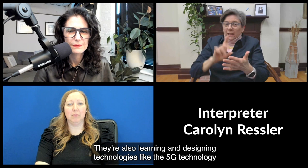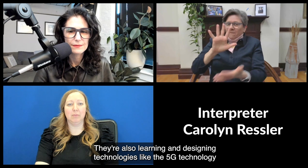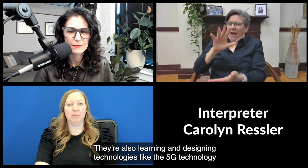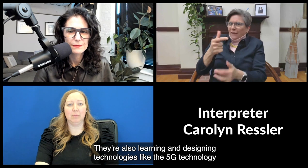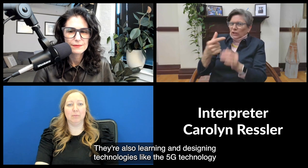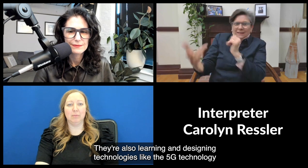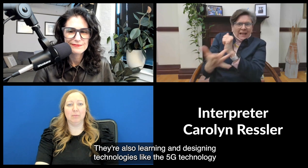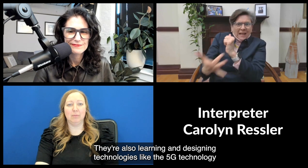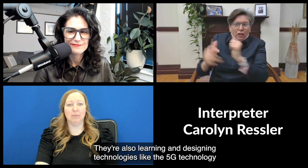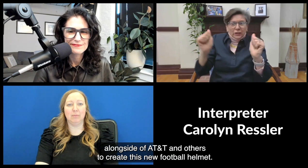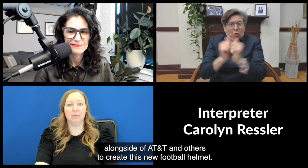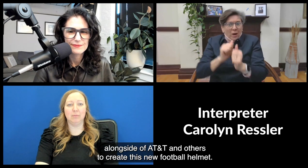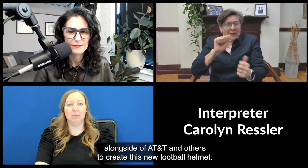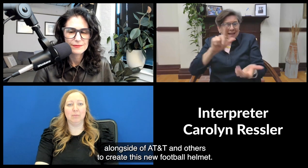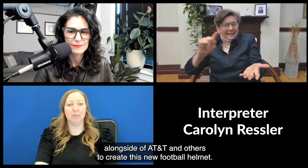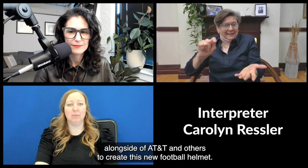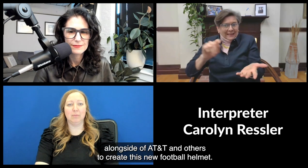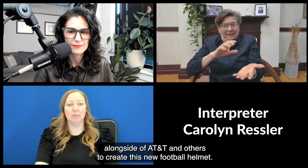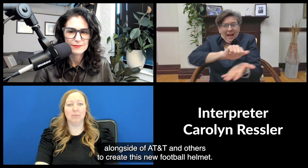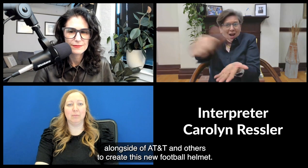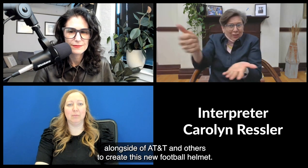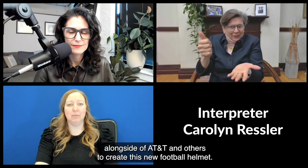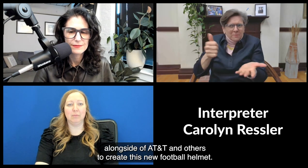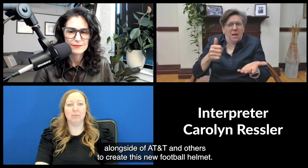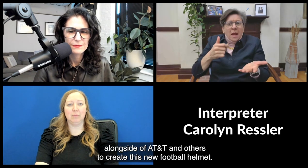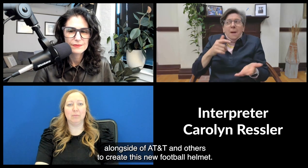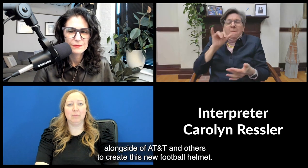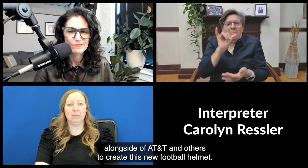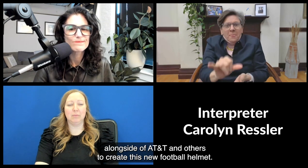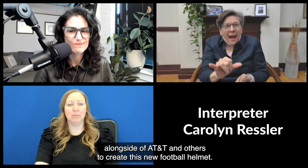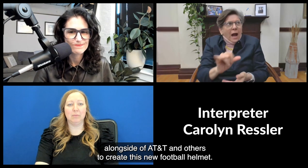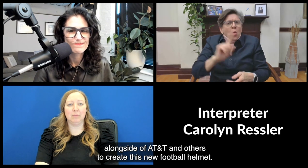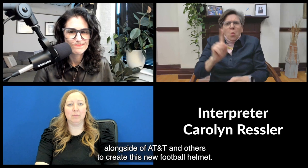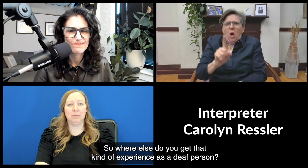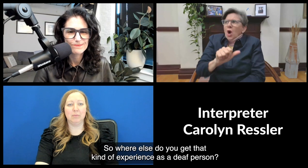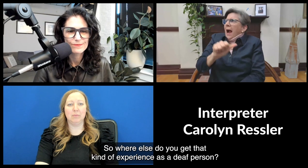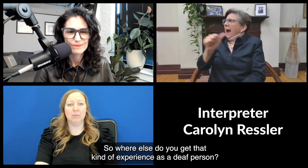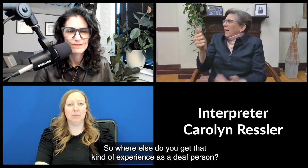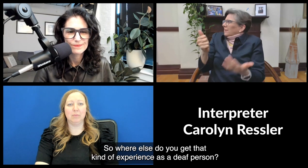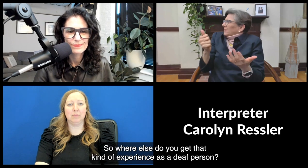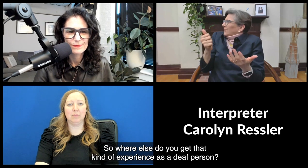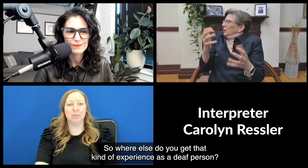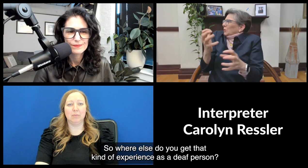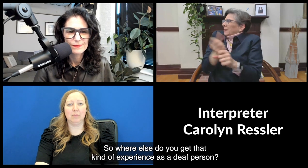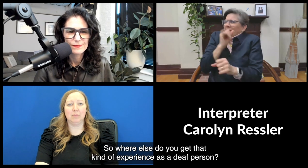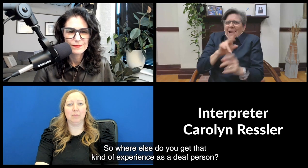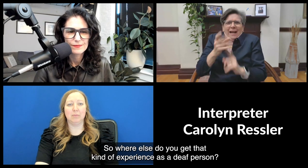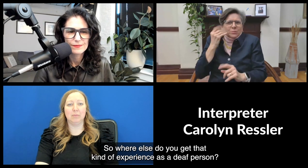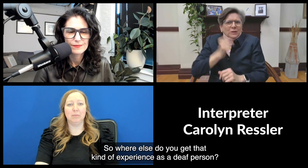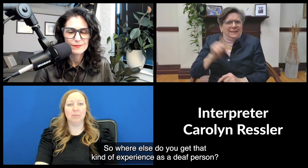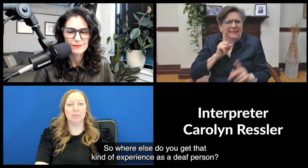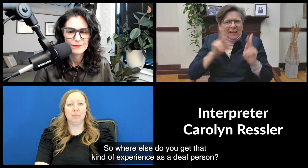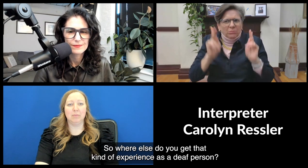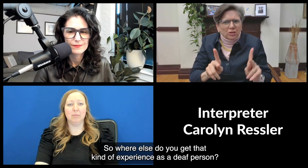also learning and designing technologies like the 5G technology alongside of ATT and others to create this new football helmet. So